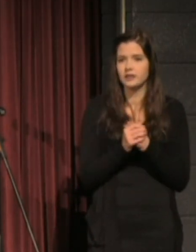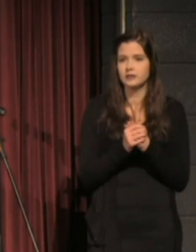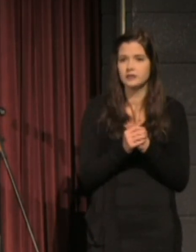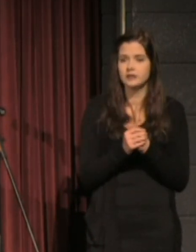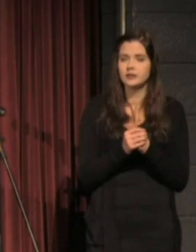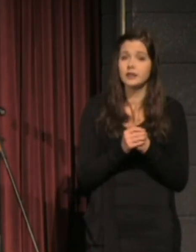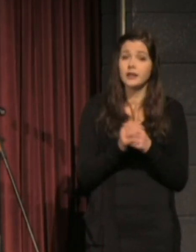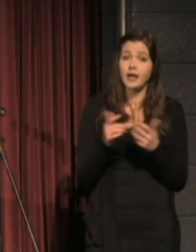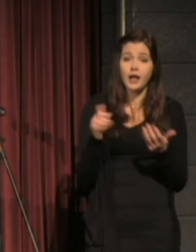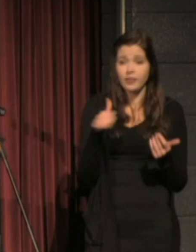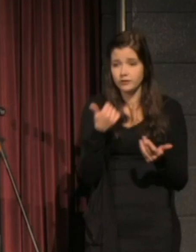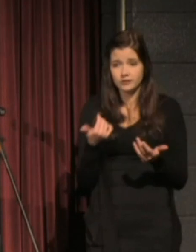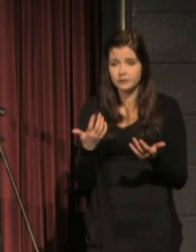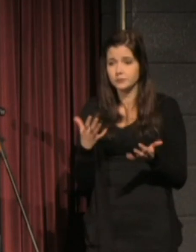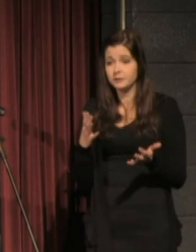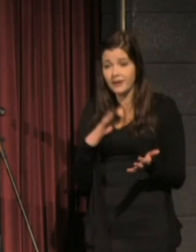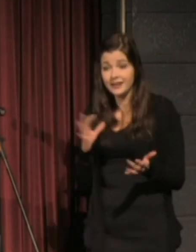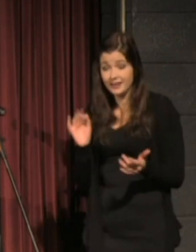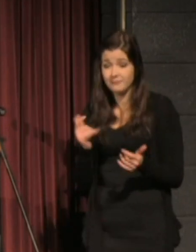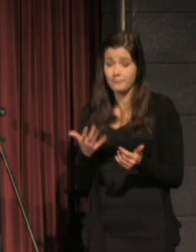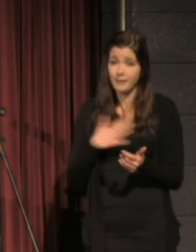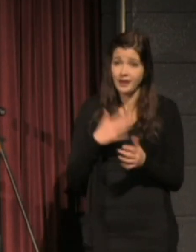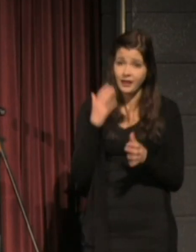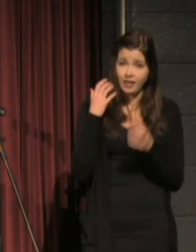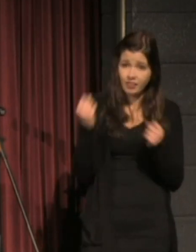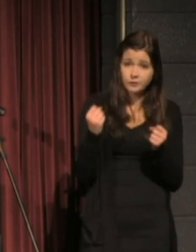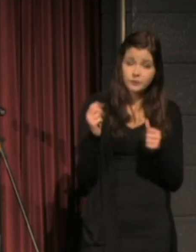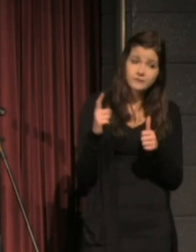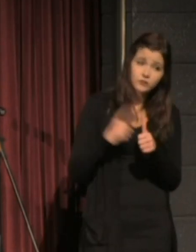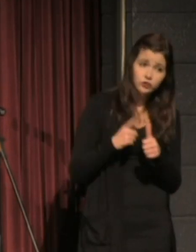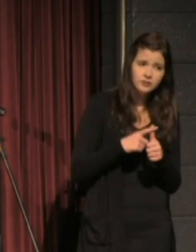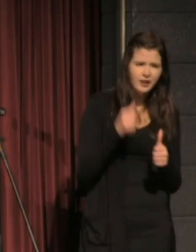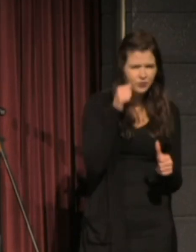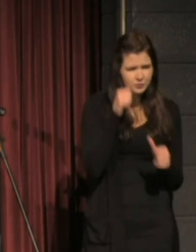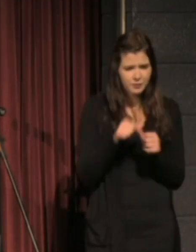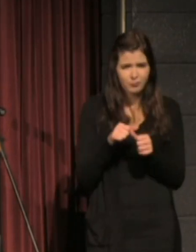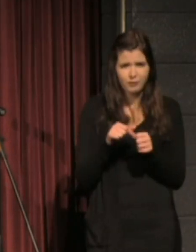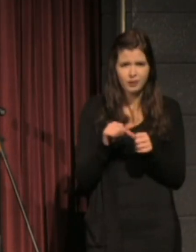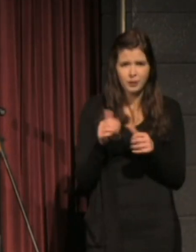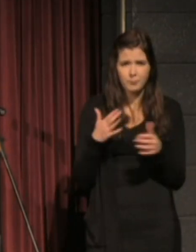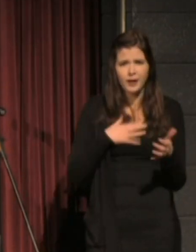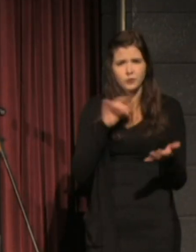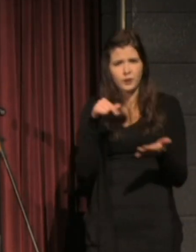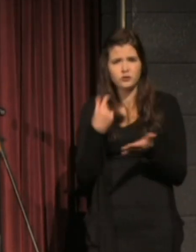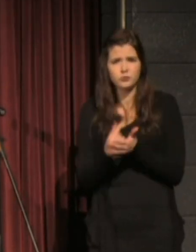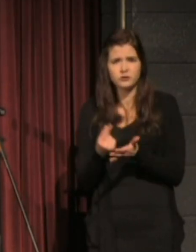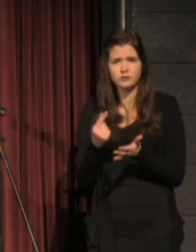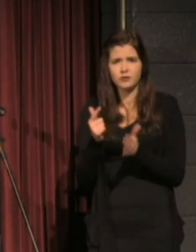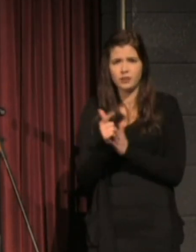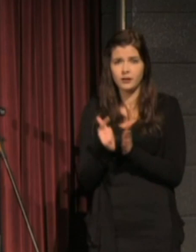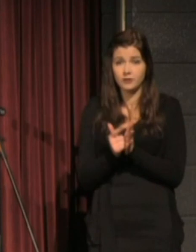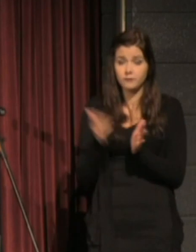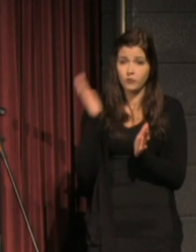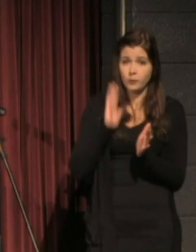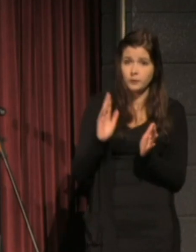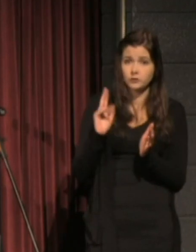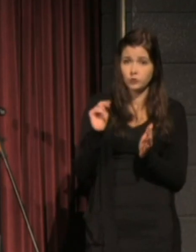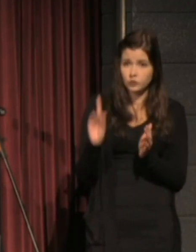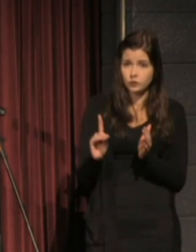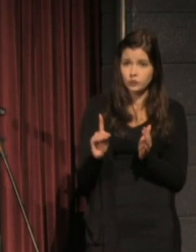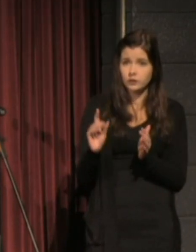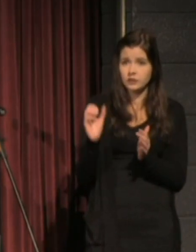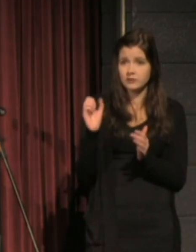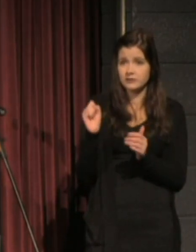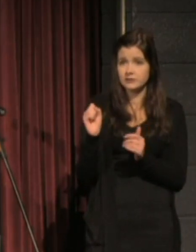my health first. I remember the commencement speaker at my law school graduation, former North Dakota Supreme Court Justice